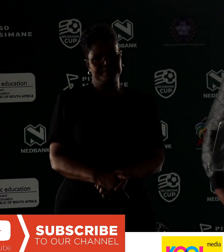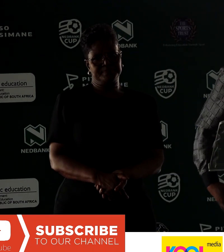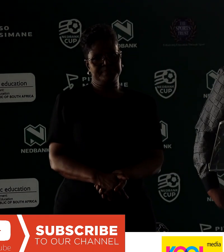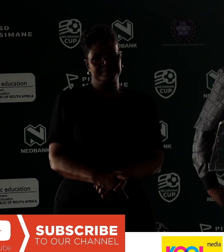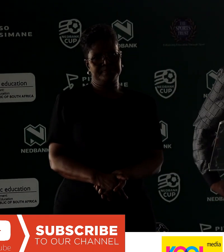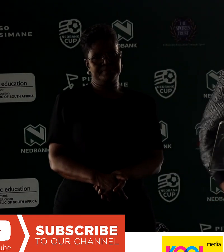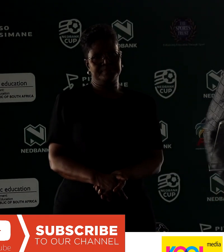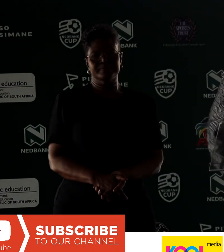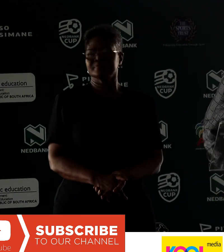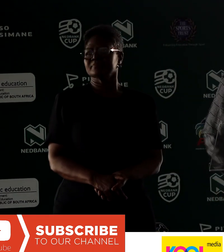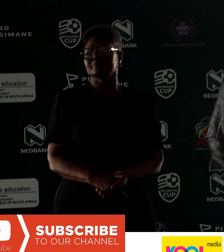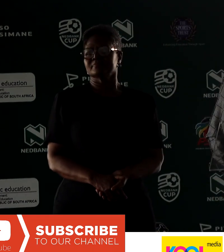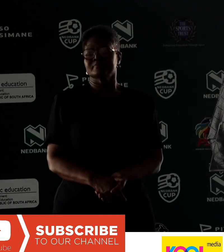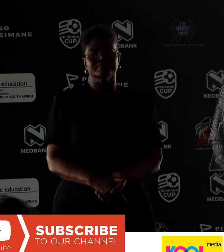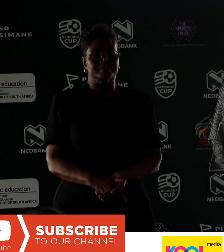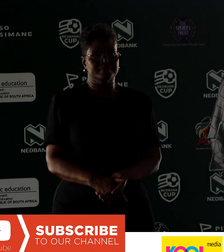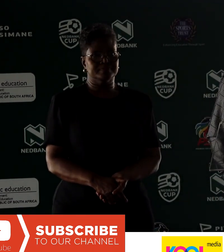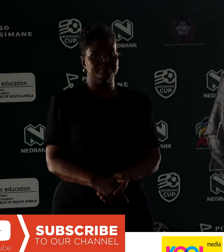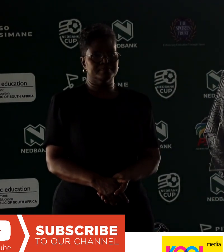Maybe I should just say all protocol observed.